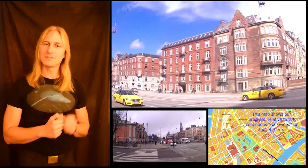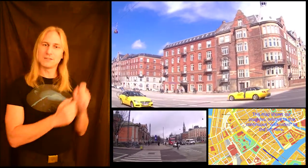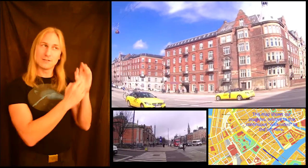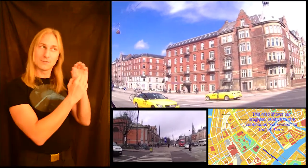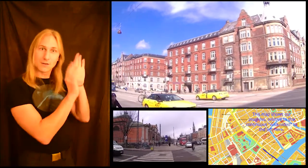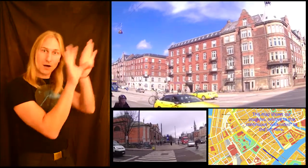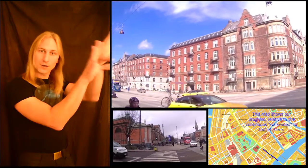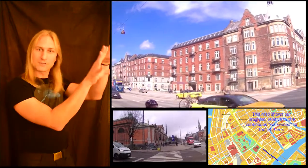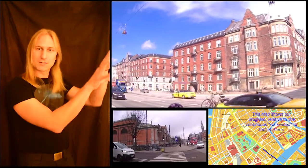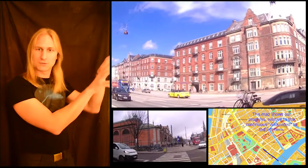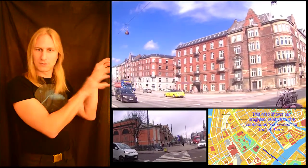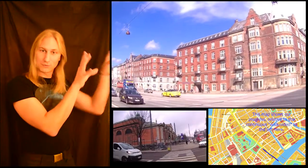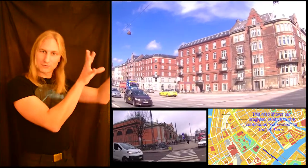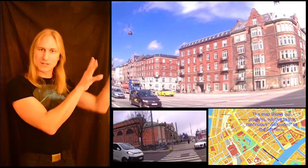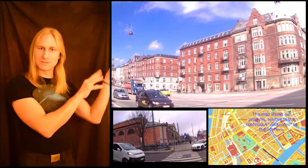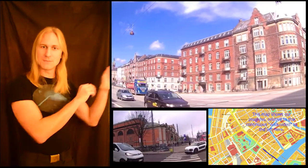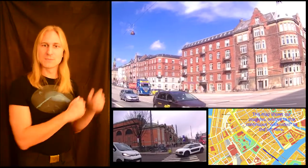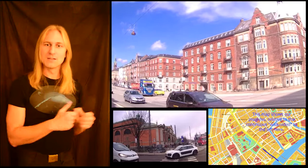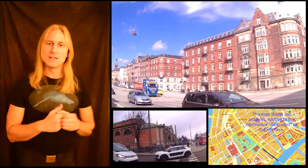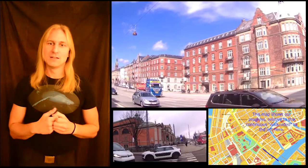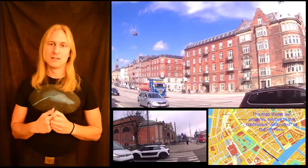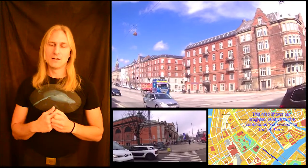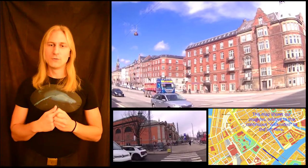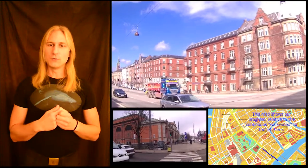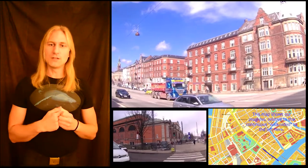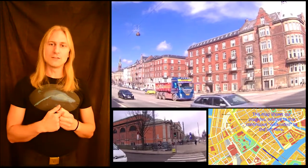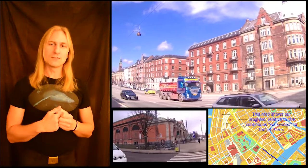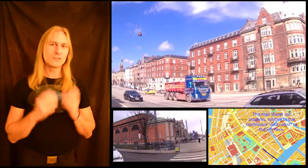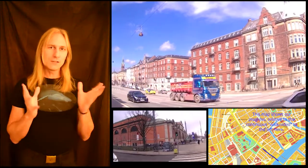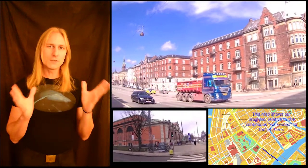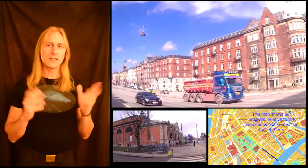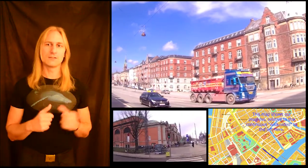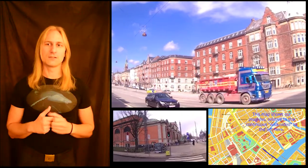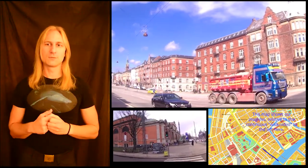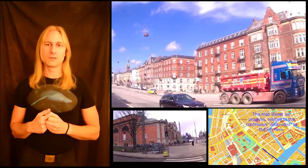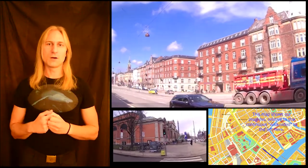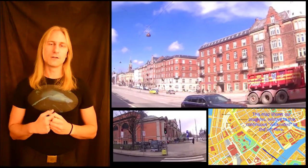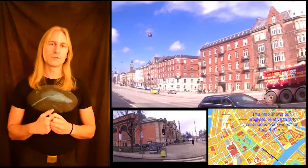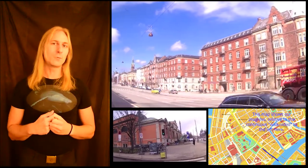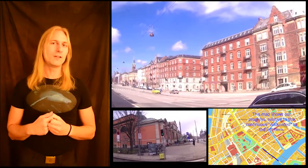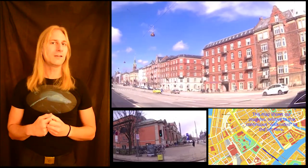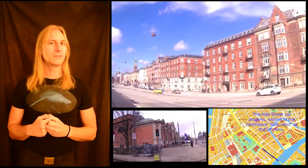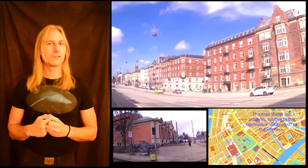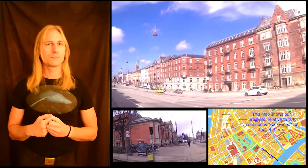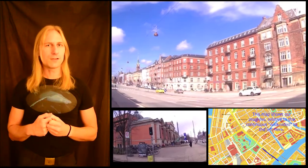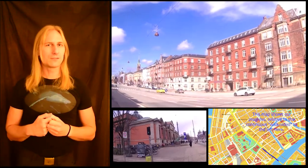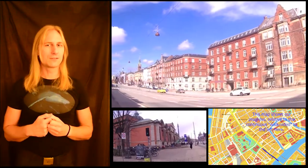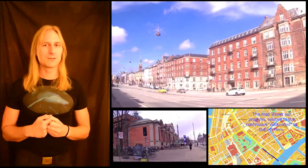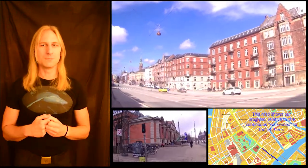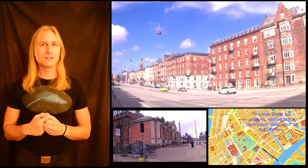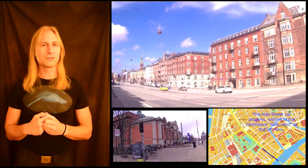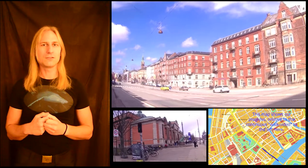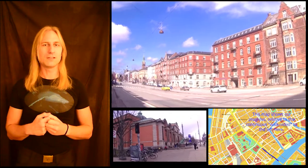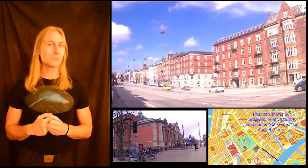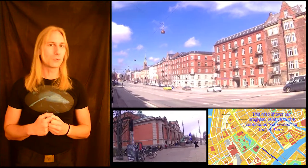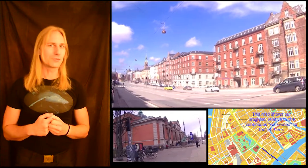at least the architecture along the sides there of those days still regales us with one of Copenhagen's finest